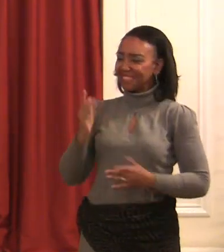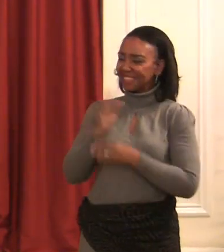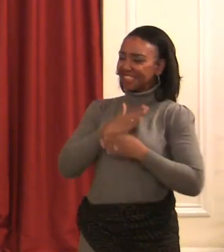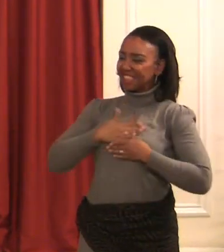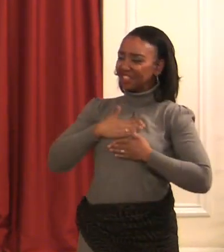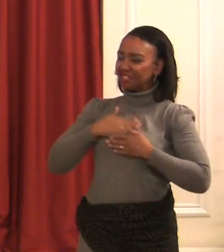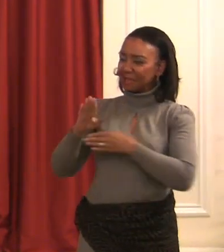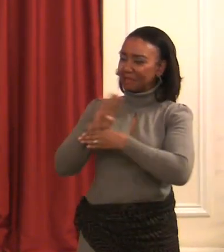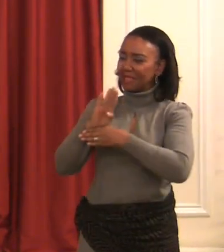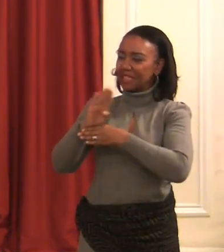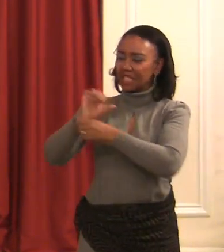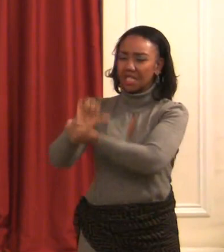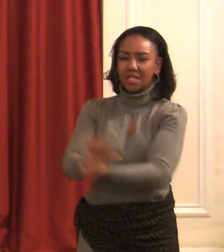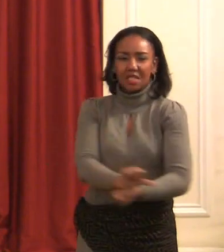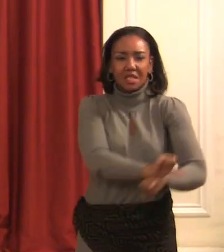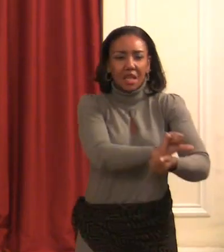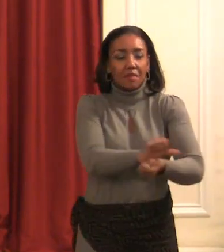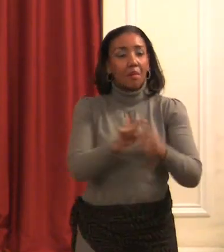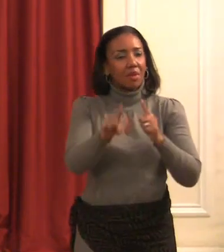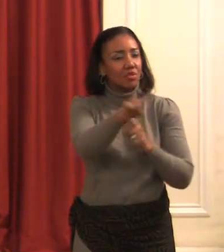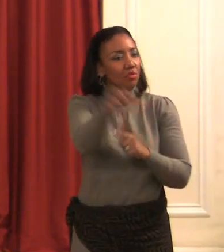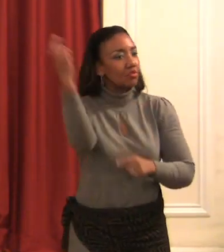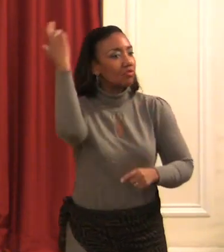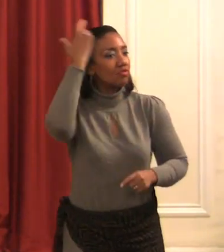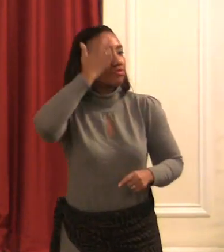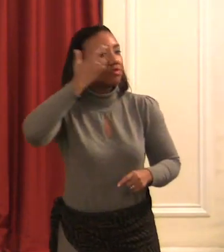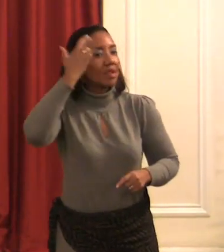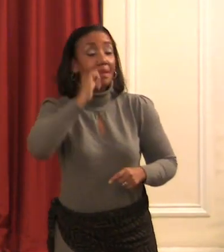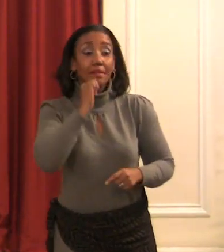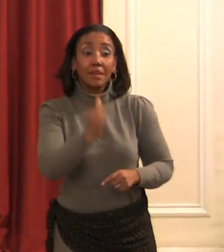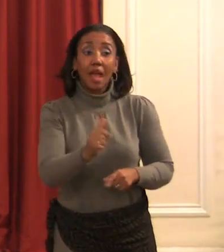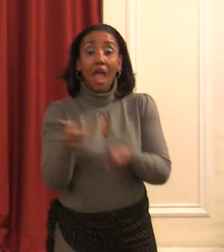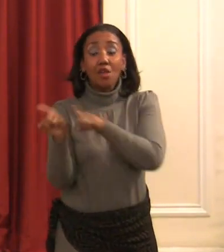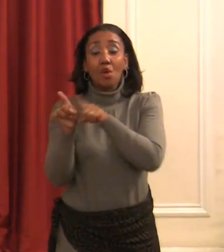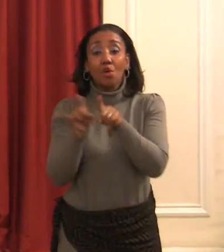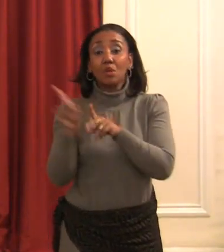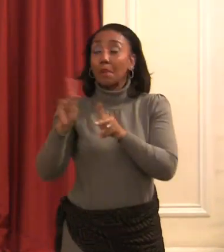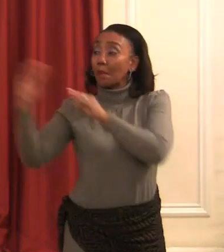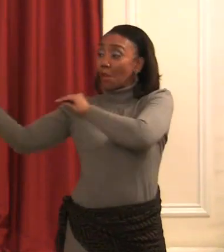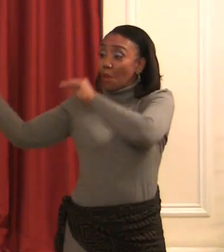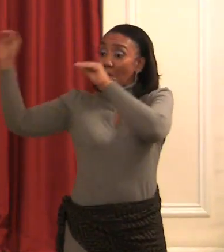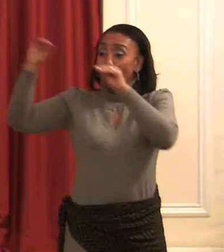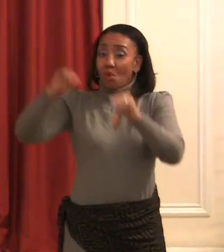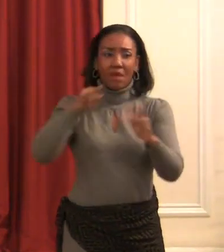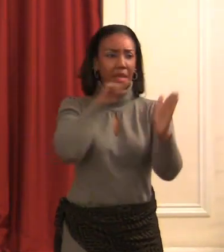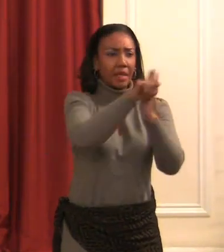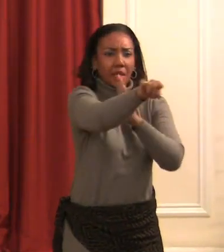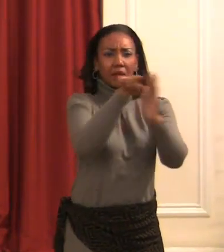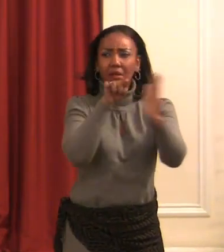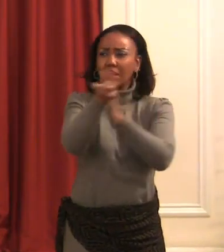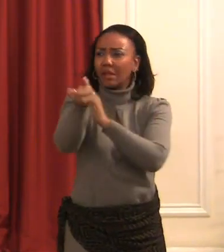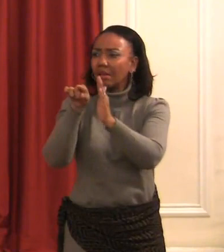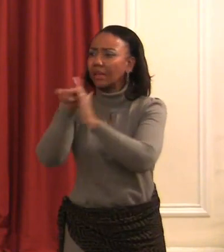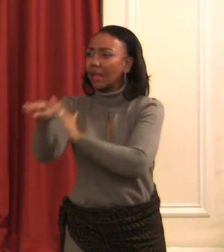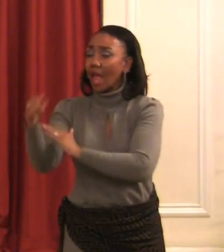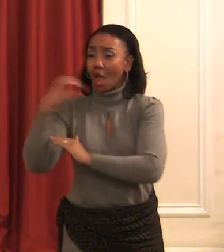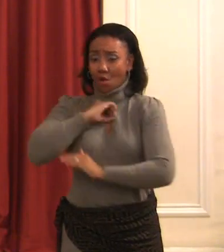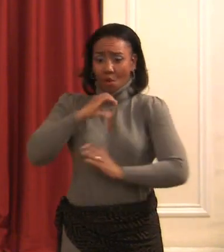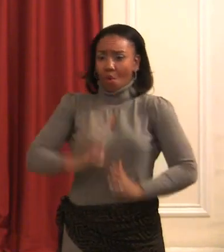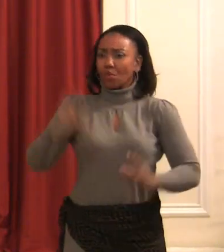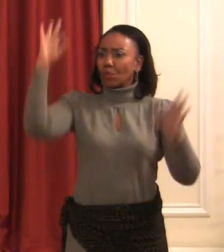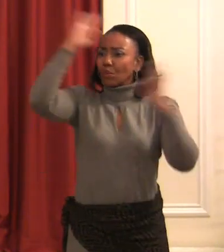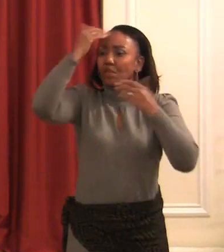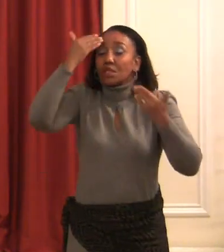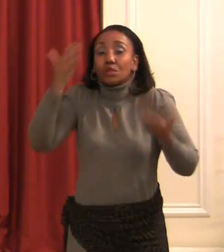industry. But what you may not know, and what the colonists, genociders, and slave owners certainly did not